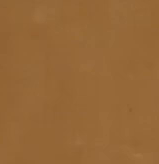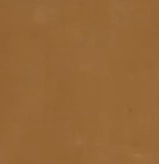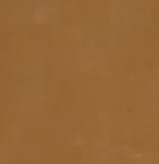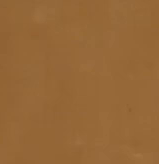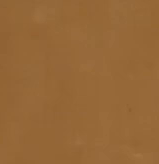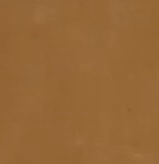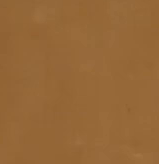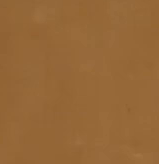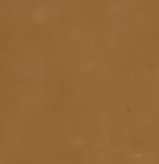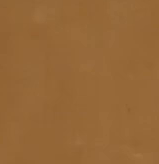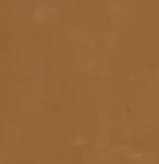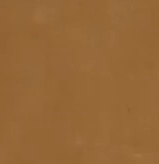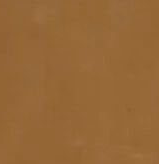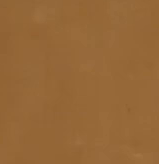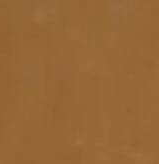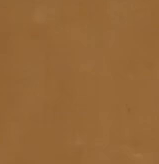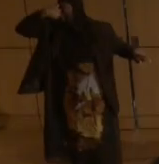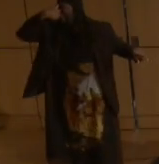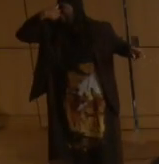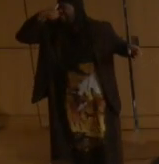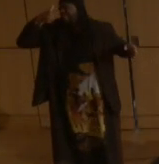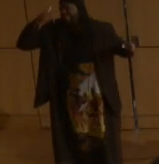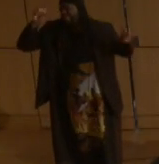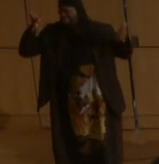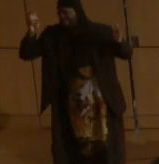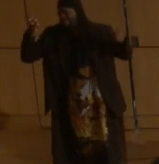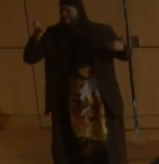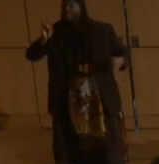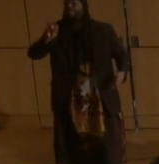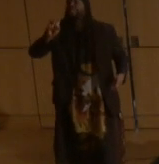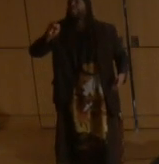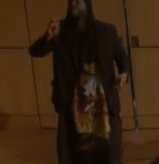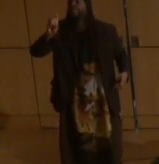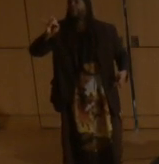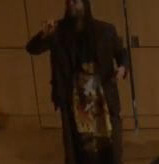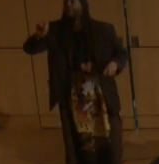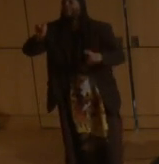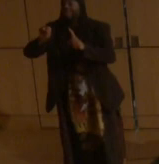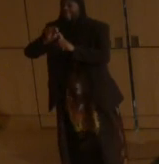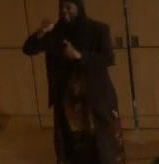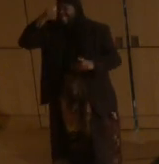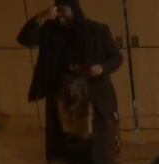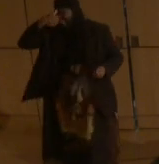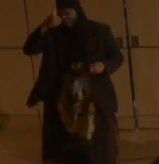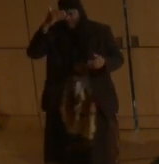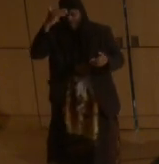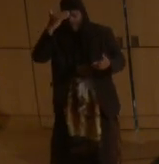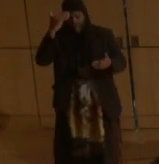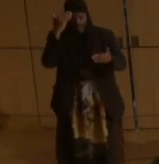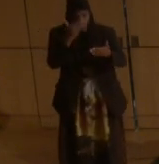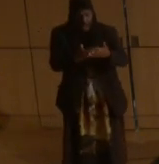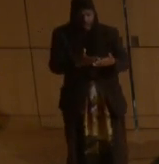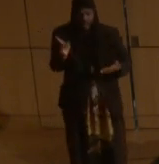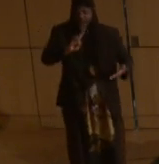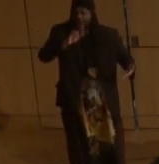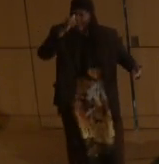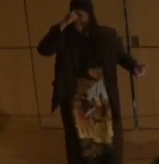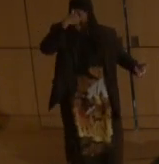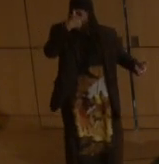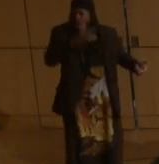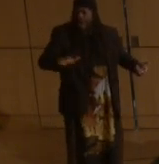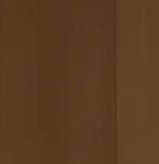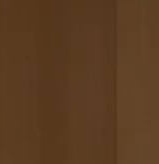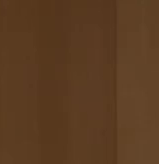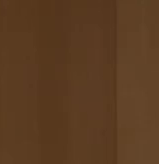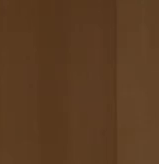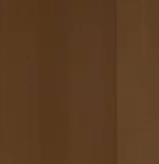here are called Indians. He thought he had reached India. Shows how smart